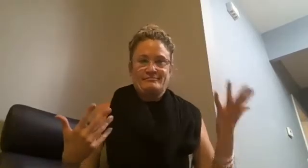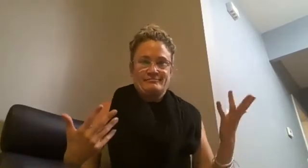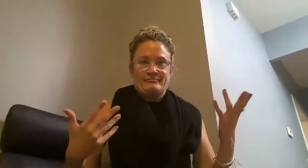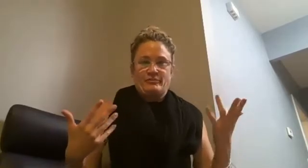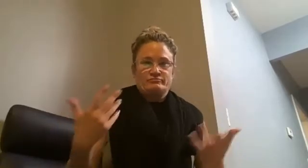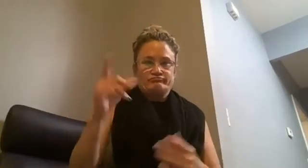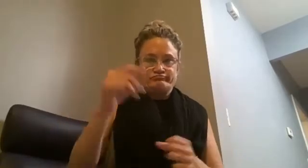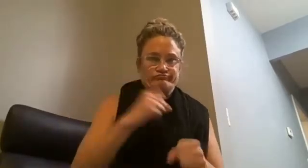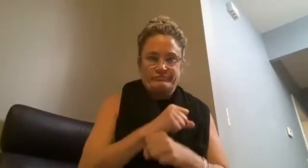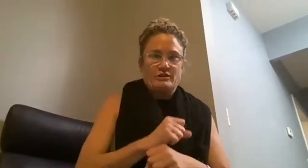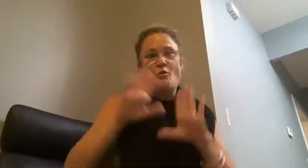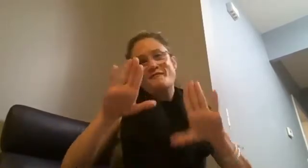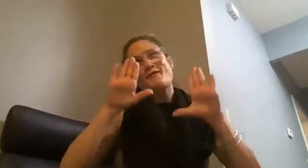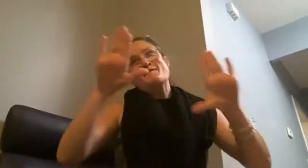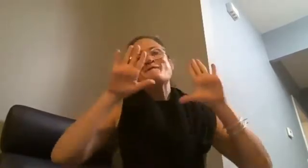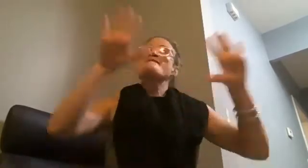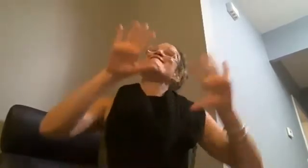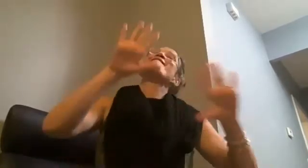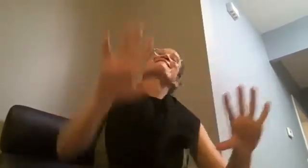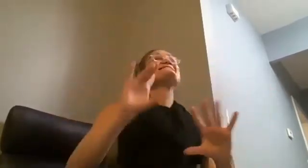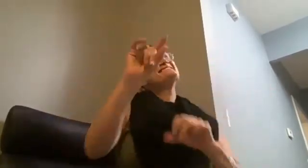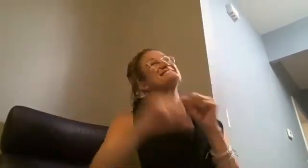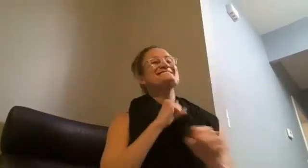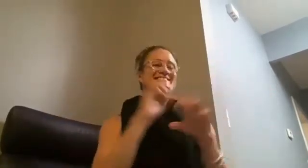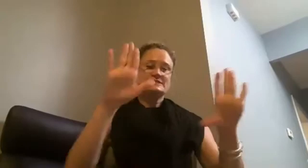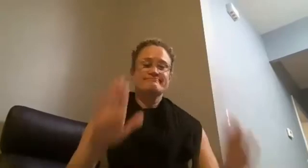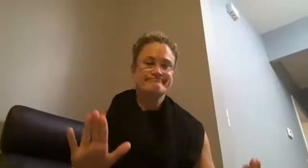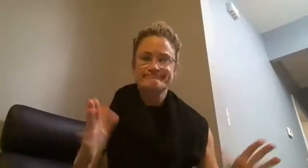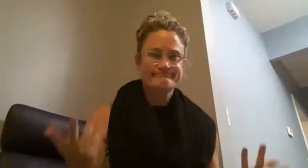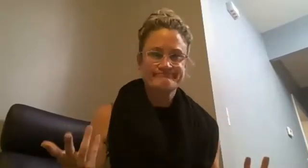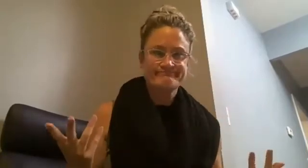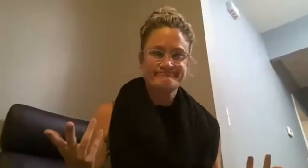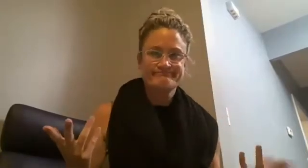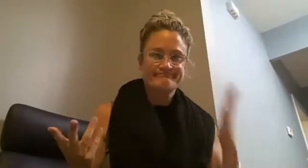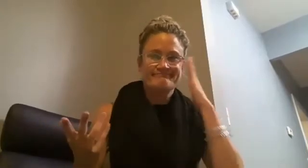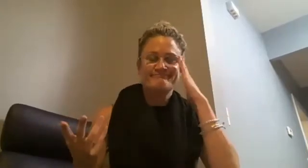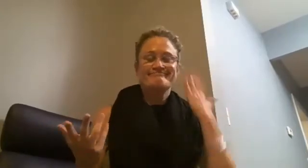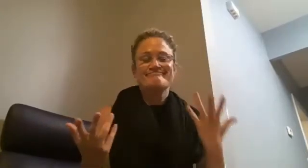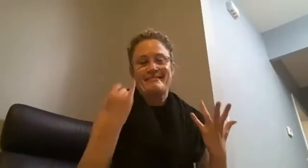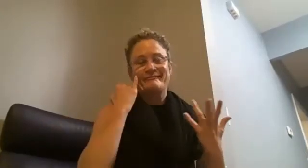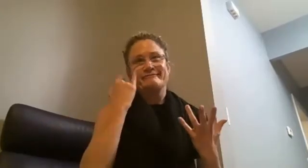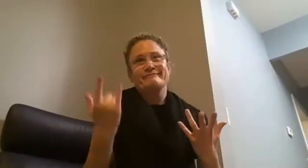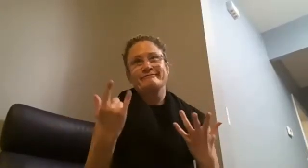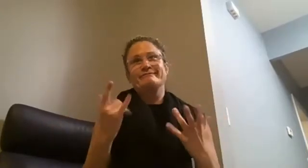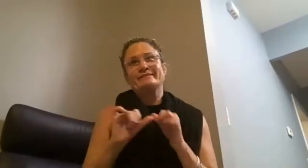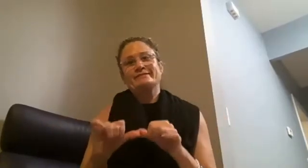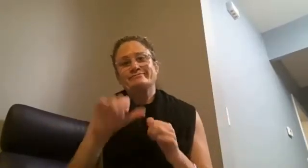great times in sobriety. And if that's the bar of whether or not you stay in AA, you're bound to get